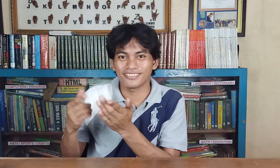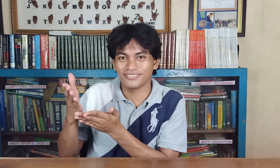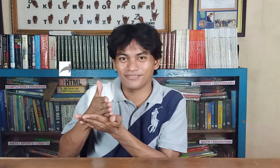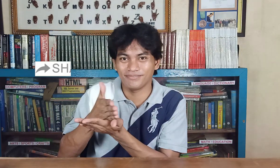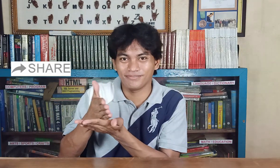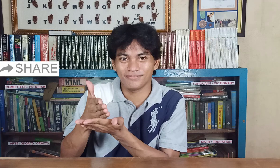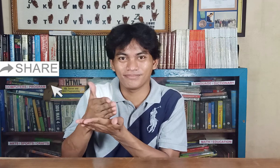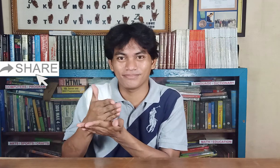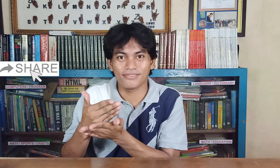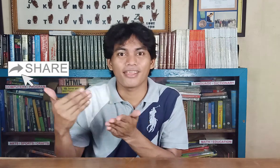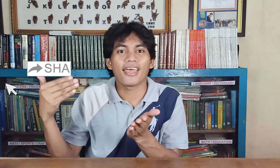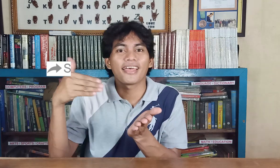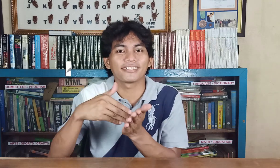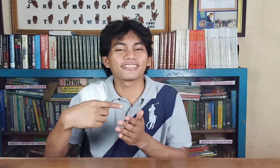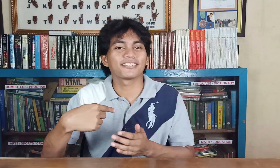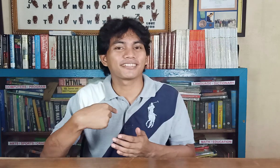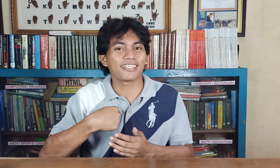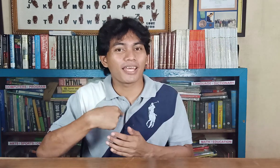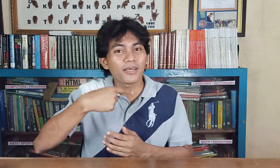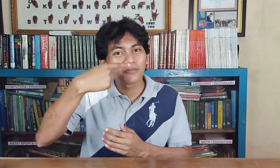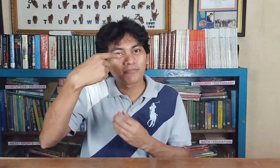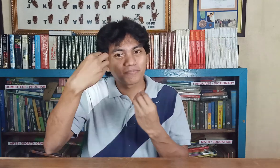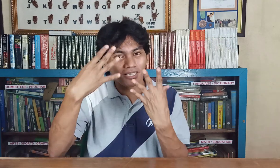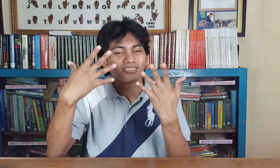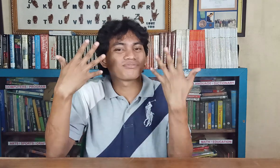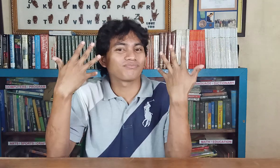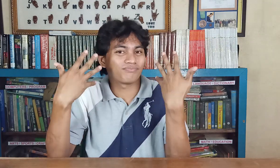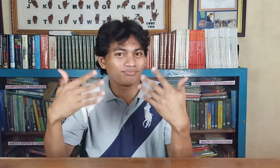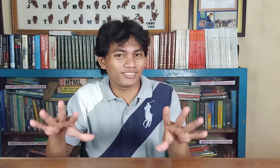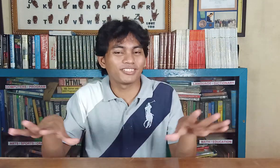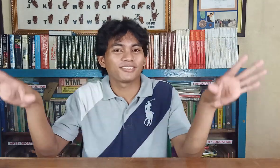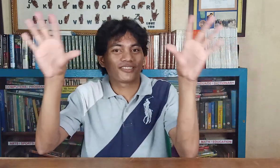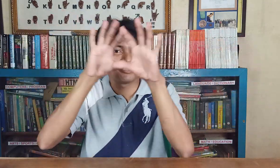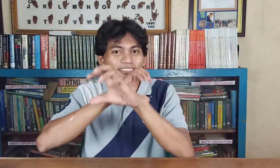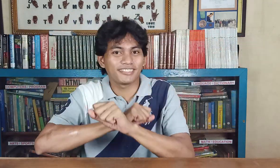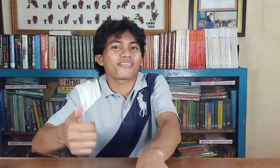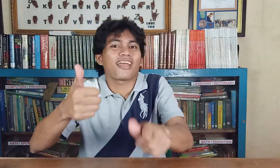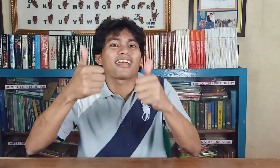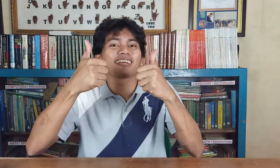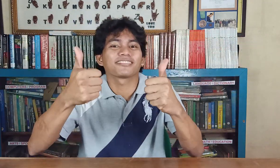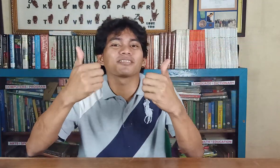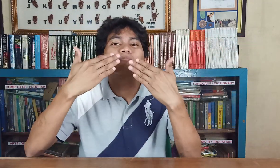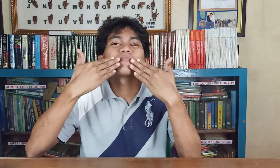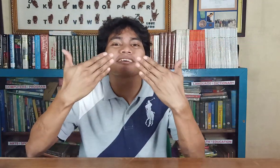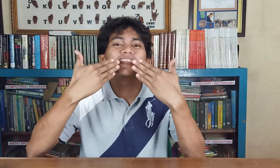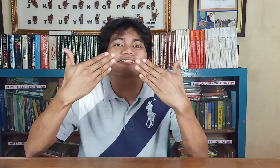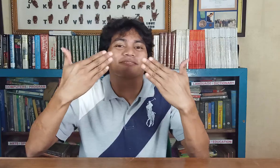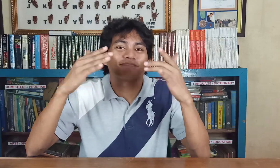And thank you very much. Goodbye. I love you.